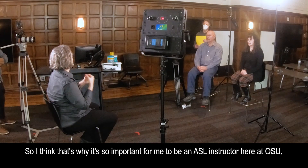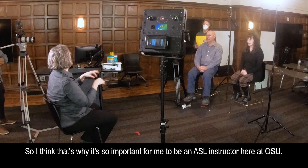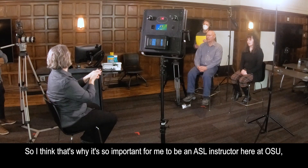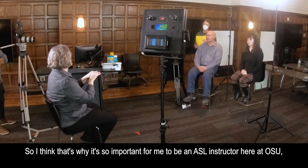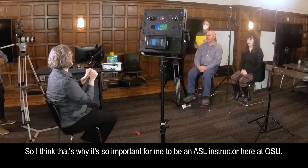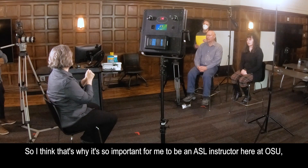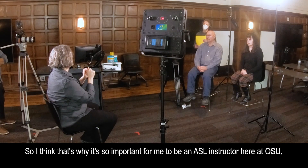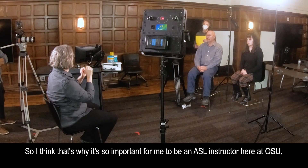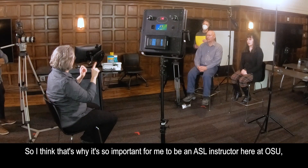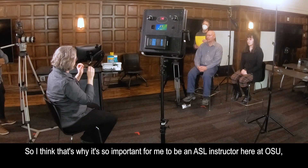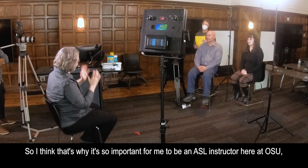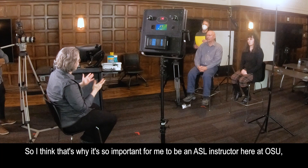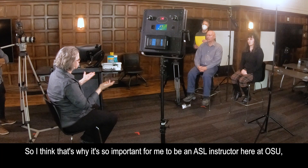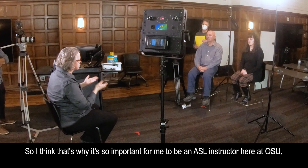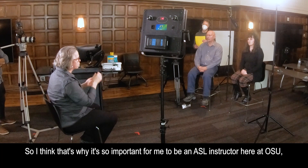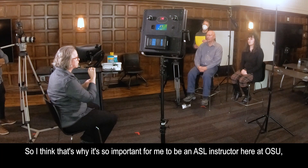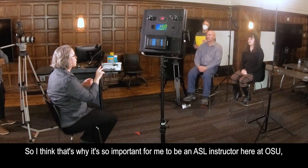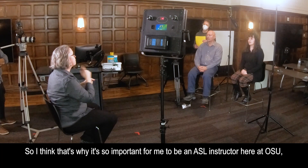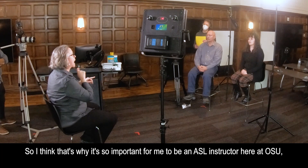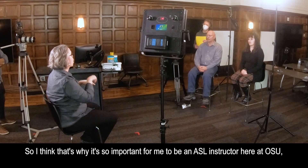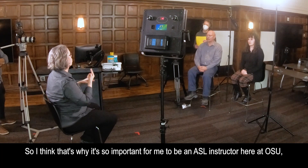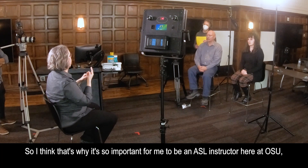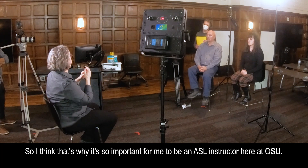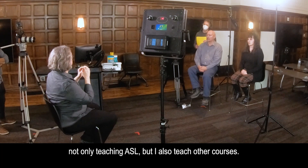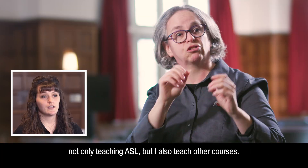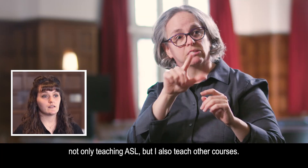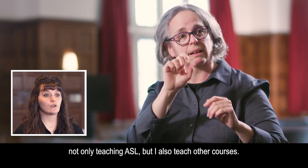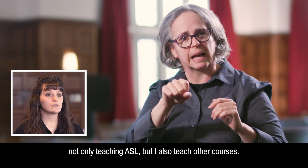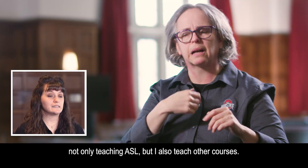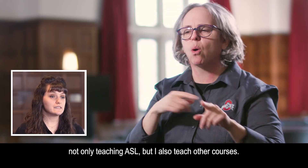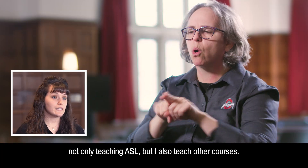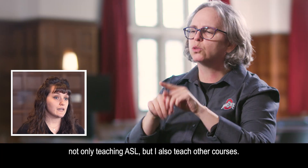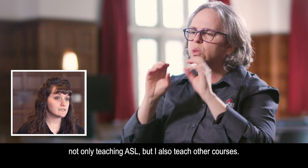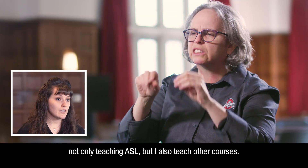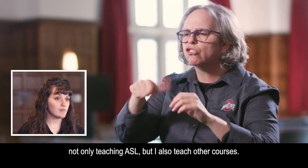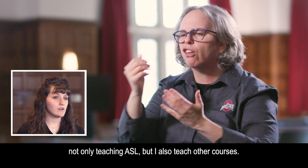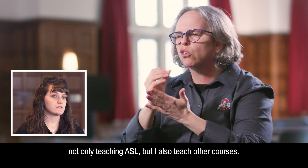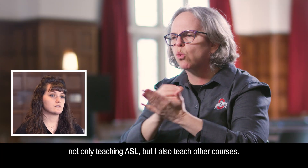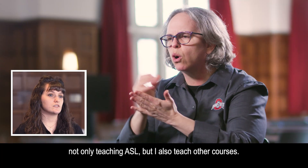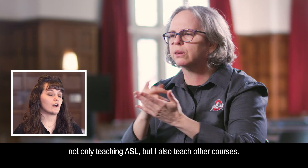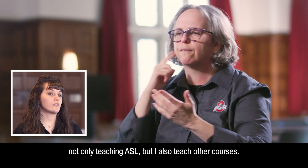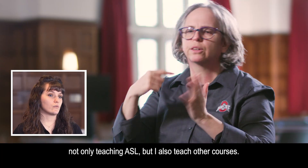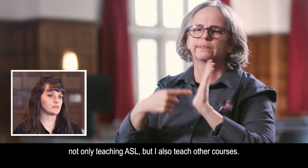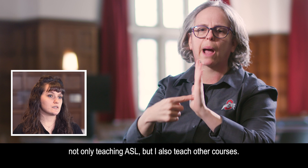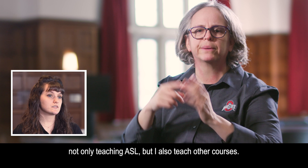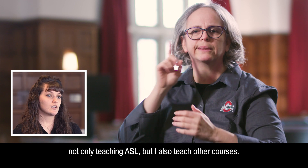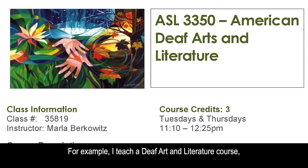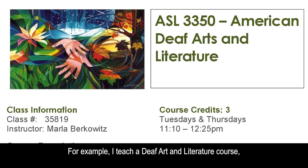why it's so important for me to be an ASL instructor here at OSU, not only teaching ASL, but I also teach other courses. For